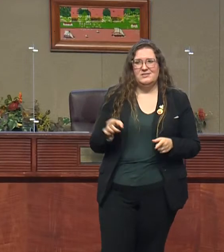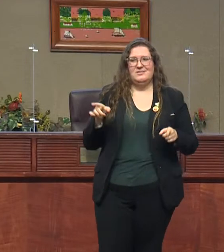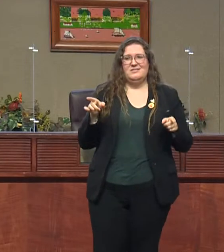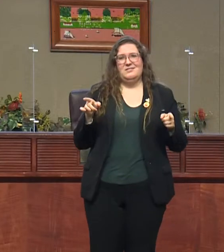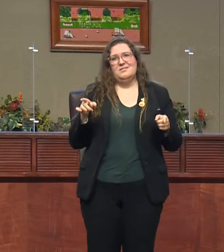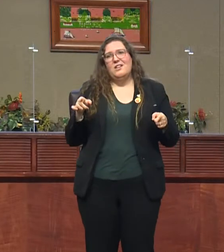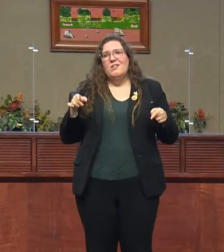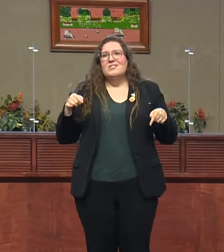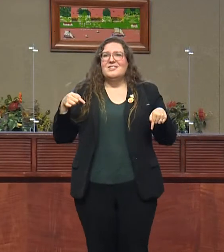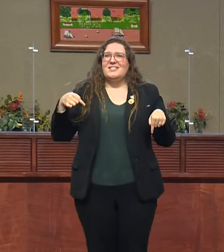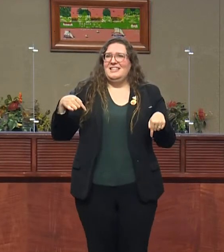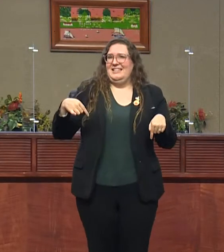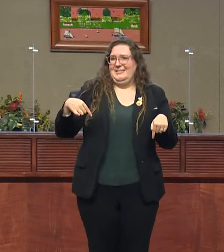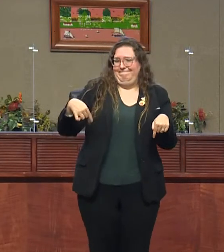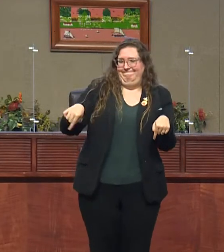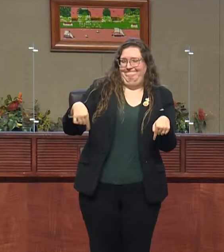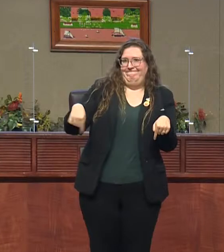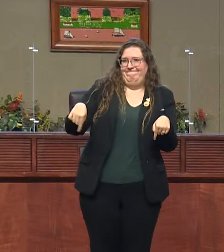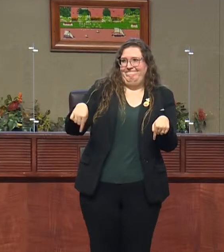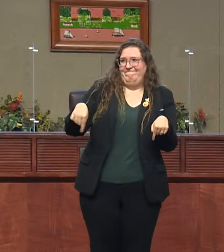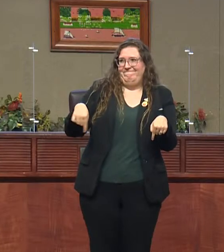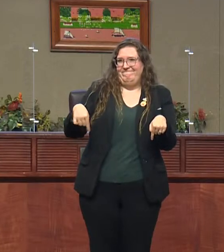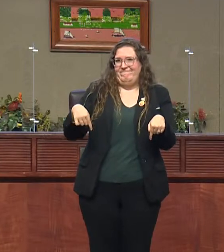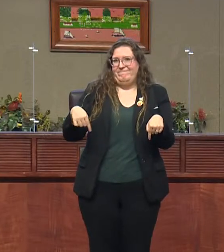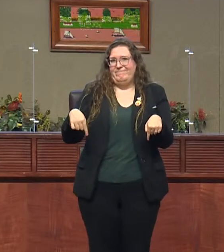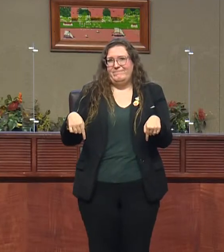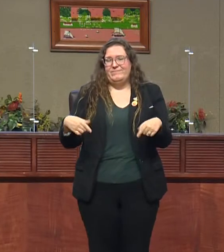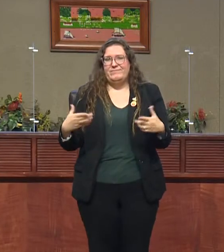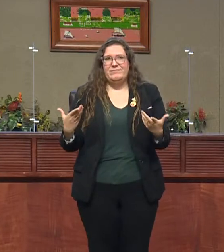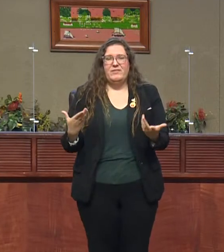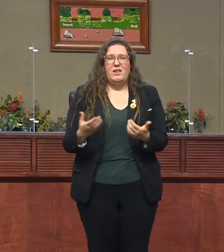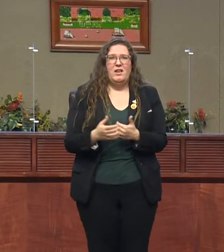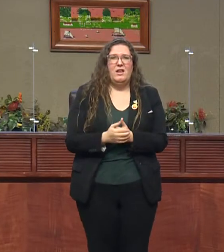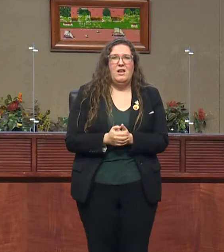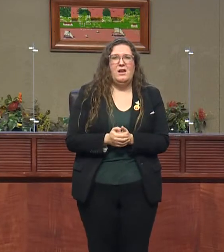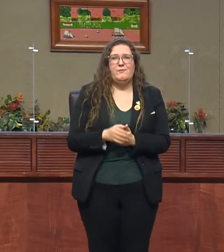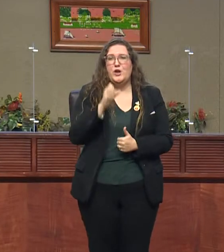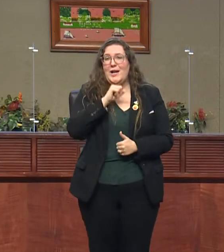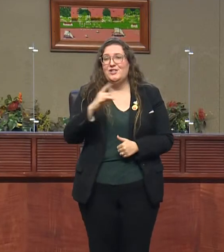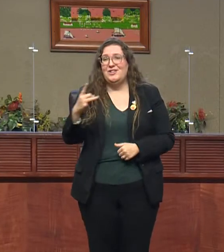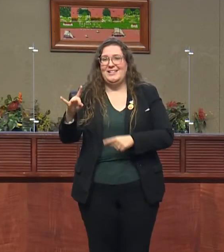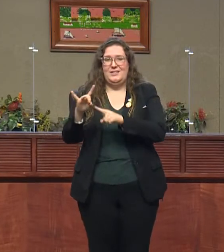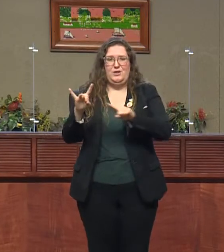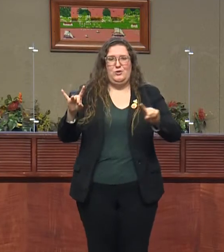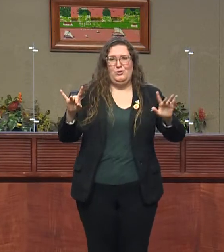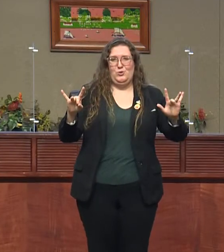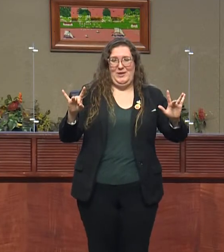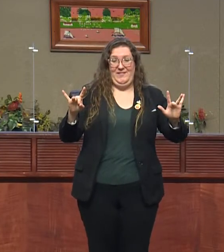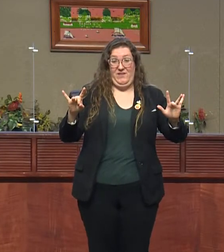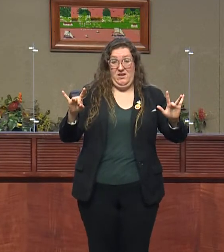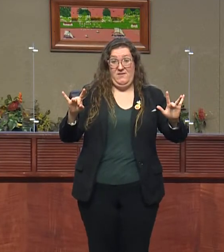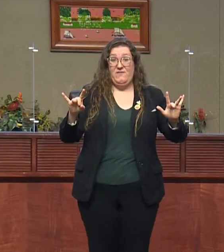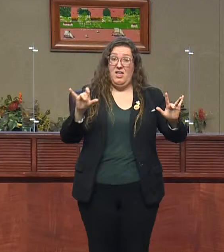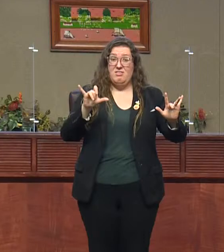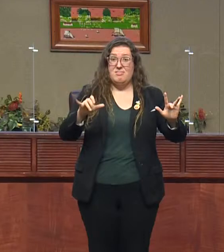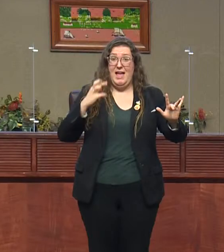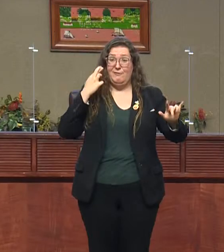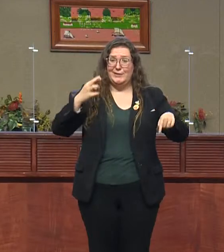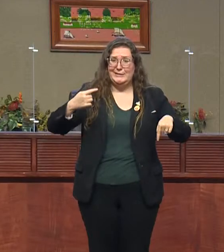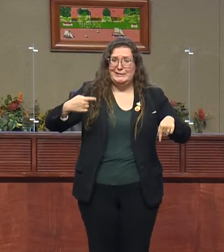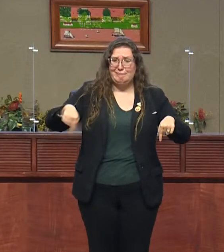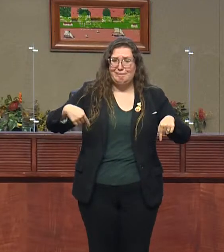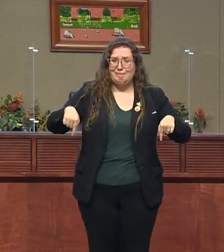hesitancy in individuals of this age may be higher, not for the same reasons that we have in the older segment